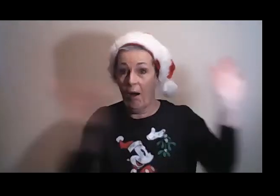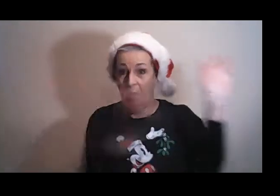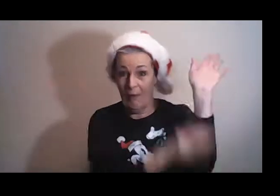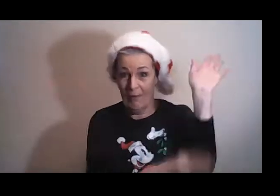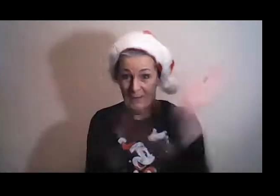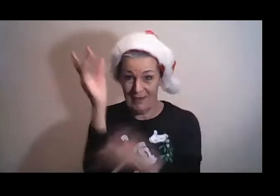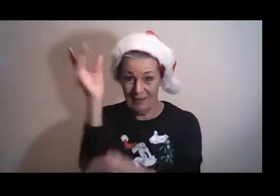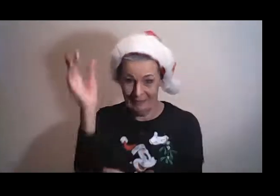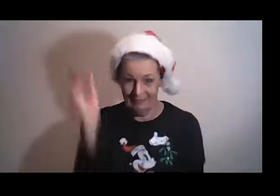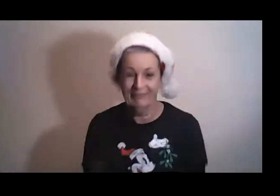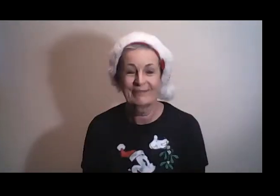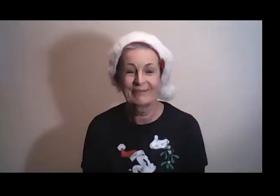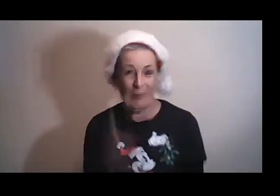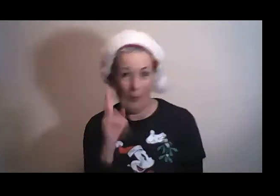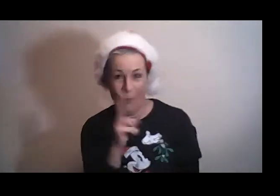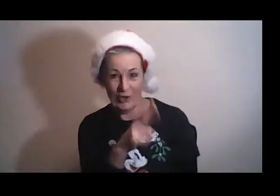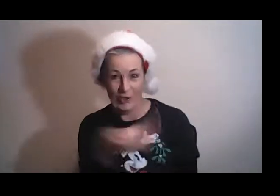I'll do it standing first.